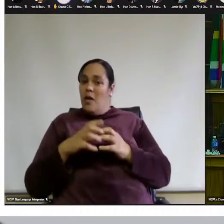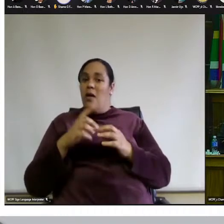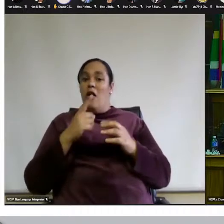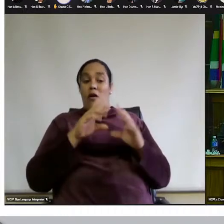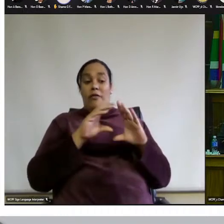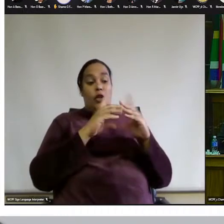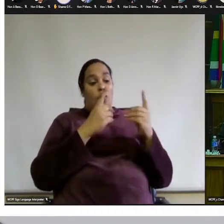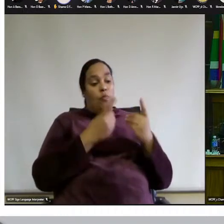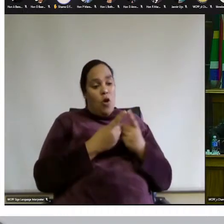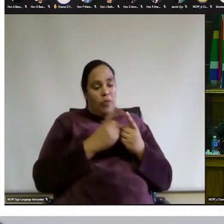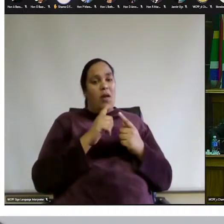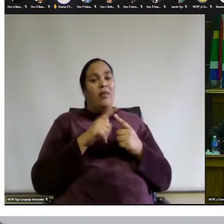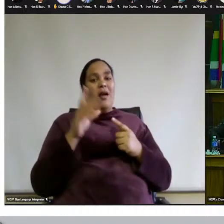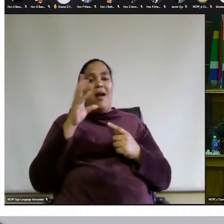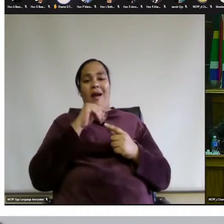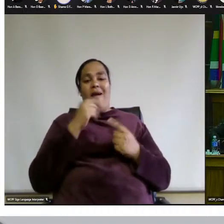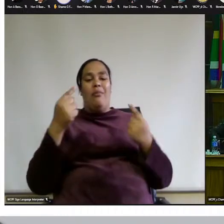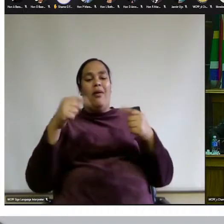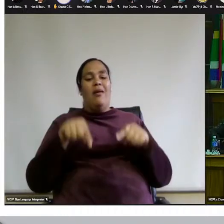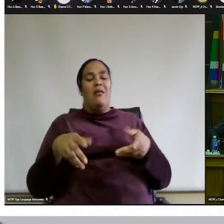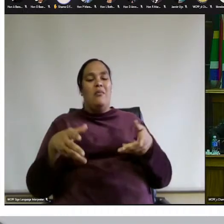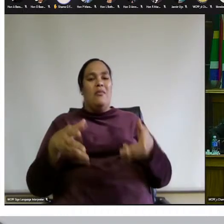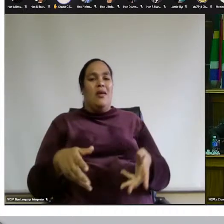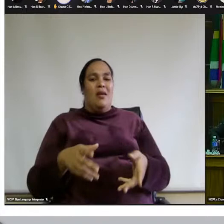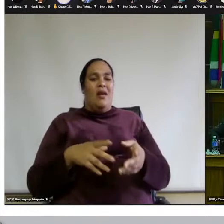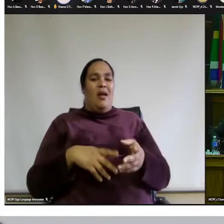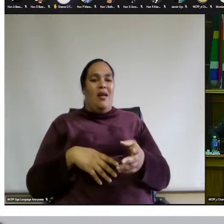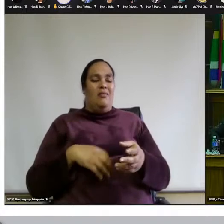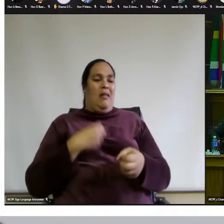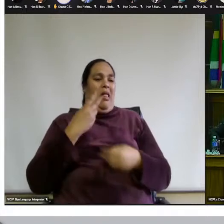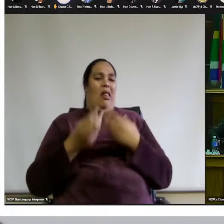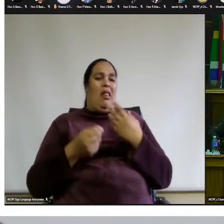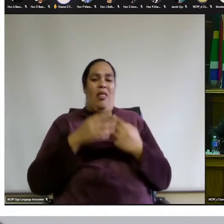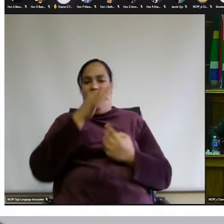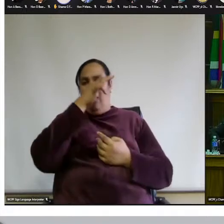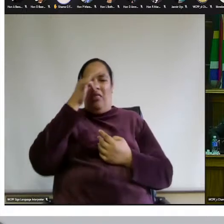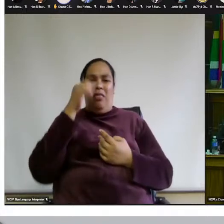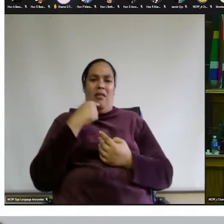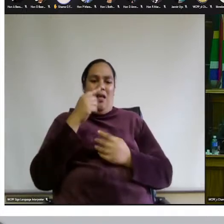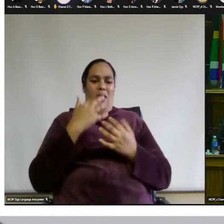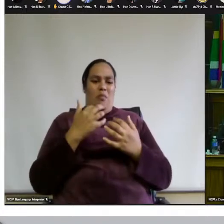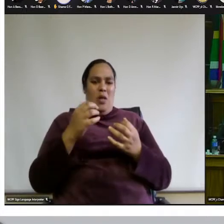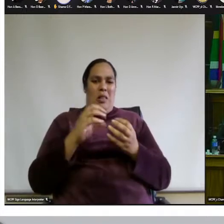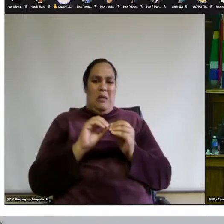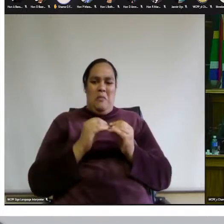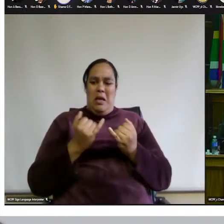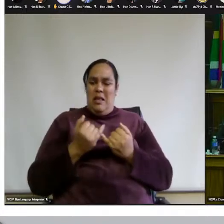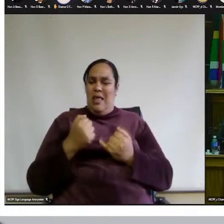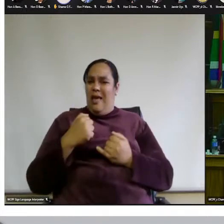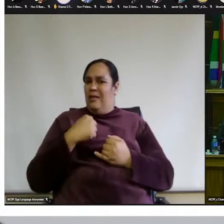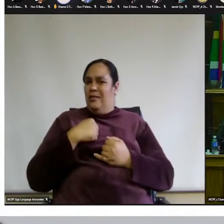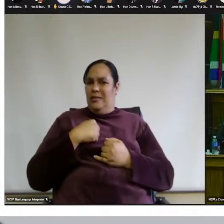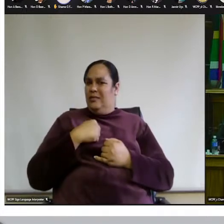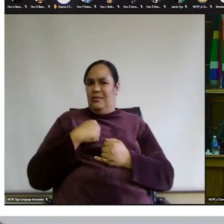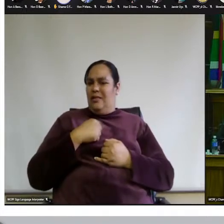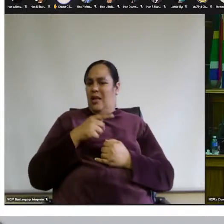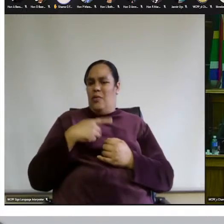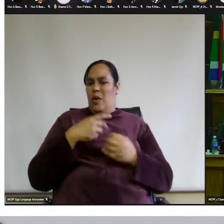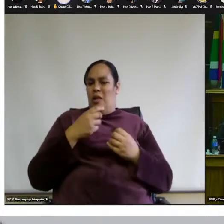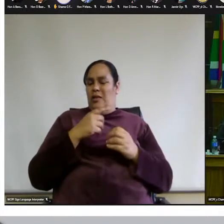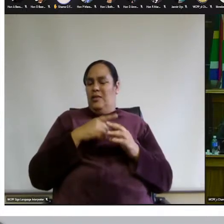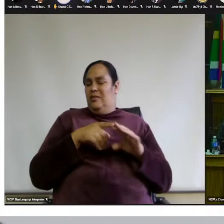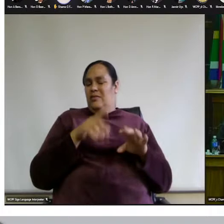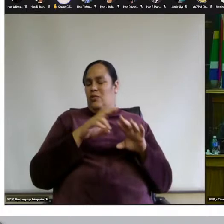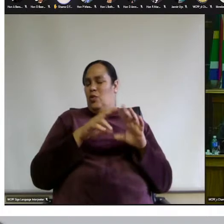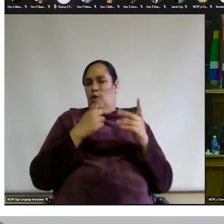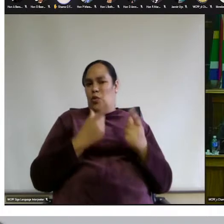department and not come and speak untruths to Parliament and make it out as if it is gospel. So our